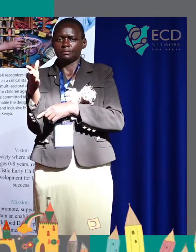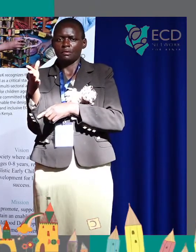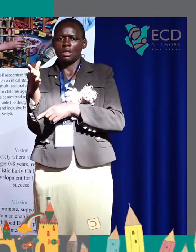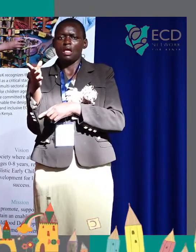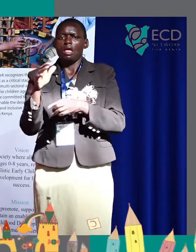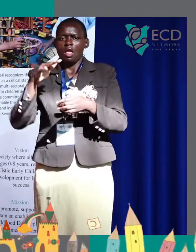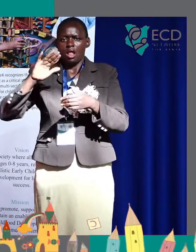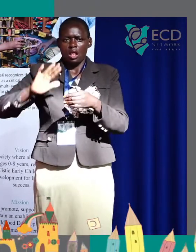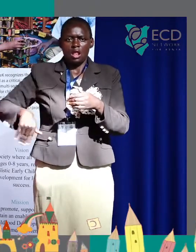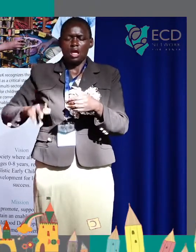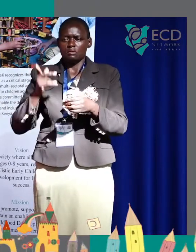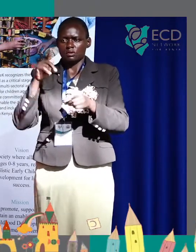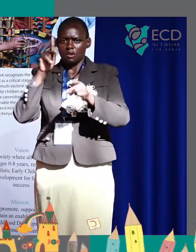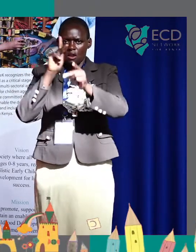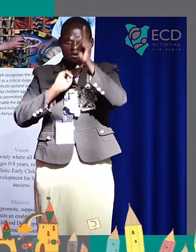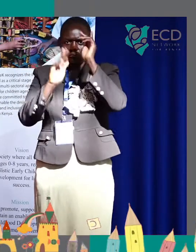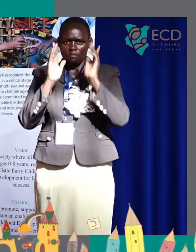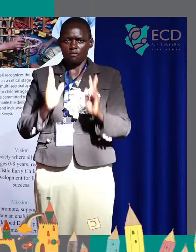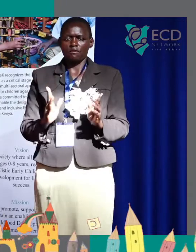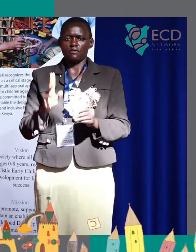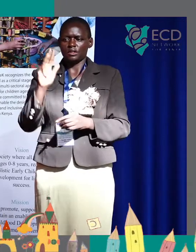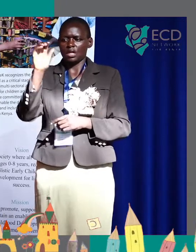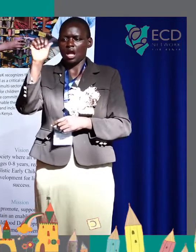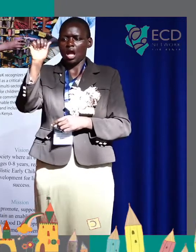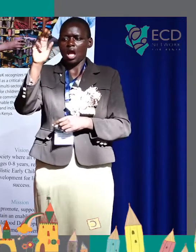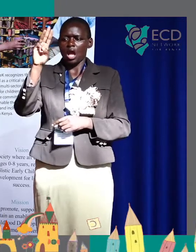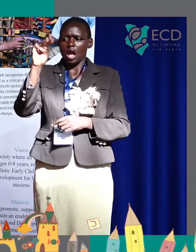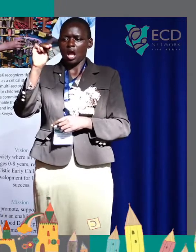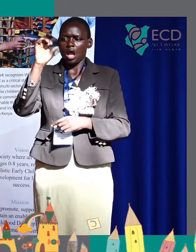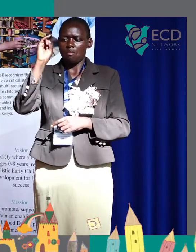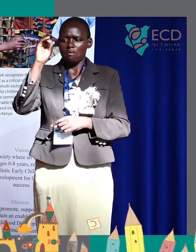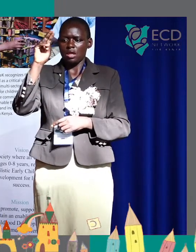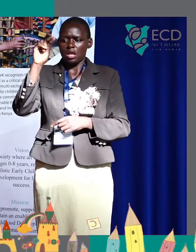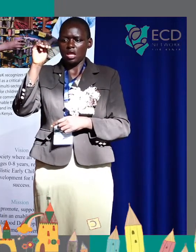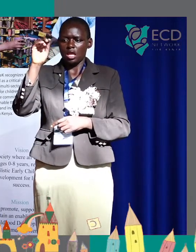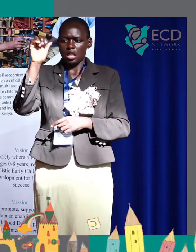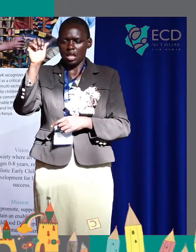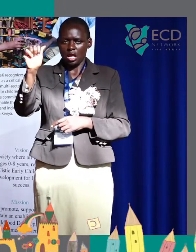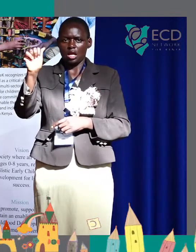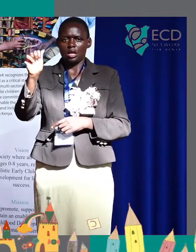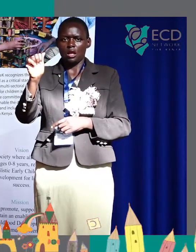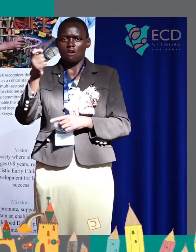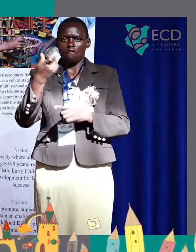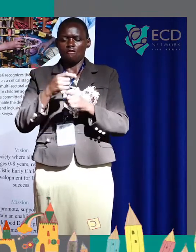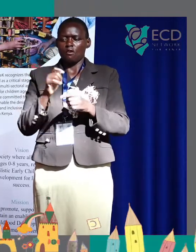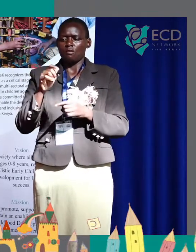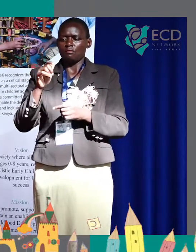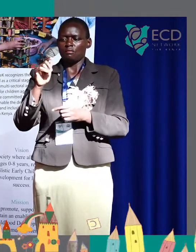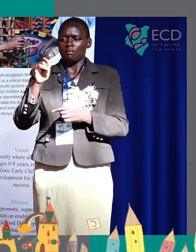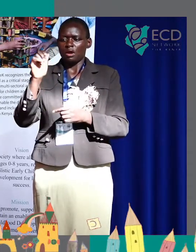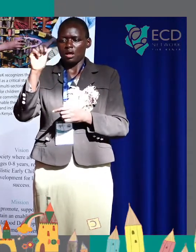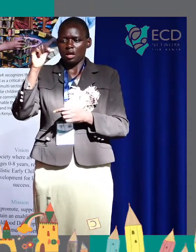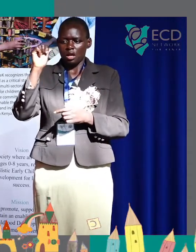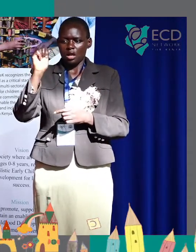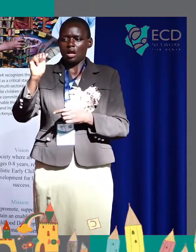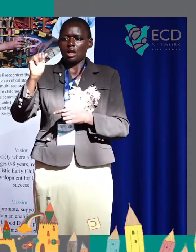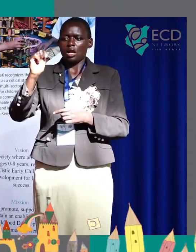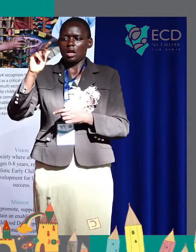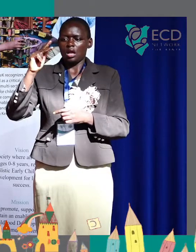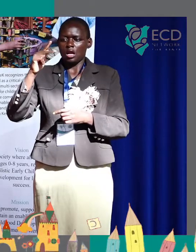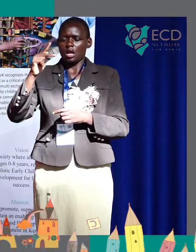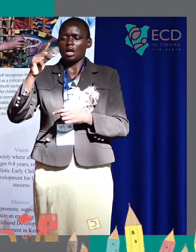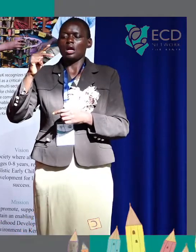Professor Amina Abubakar, the director of the Institute for Human Development at Aga Khan University, who will be making